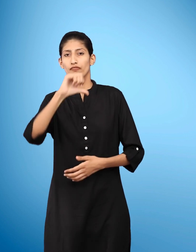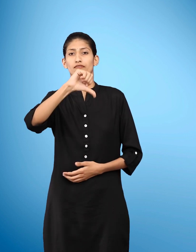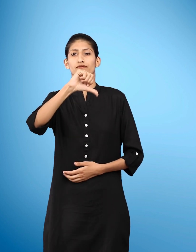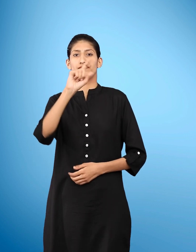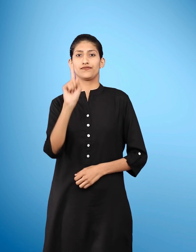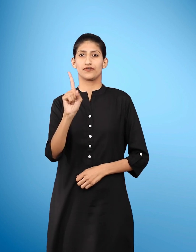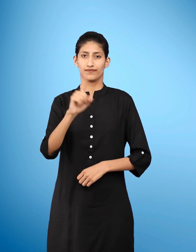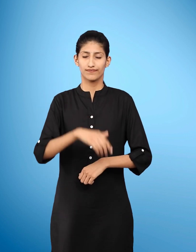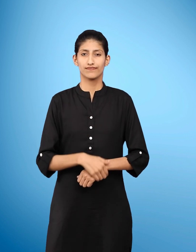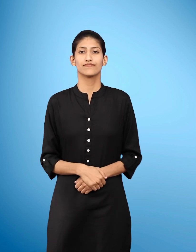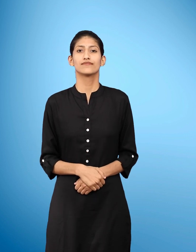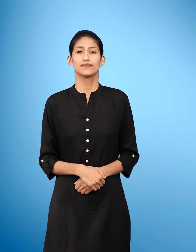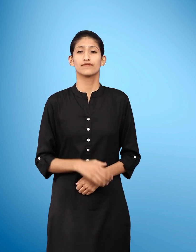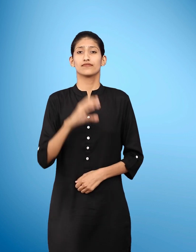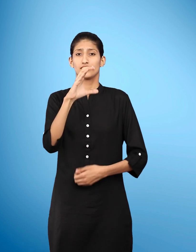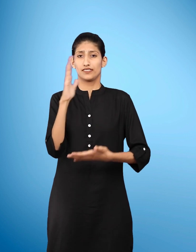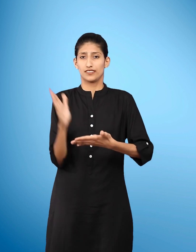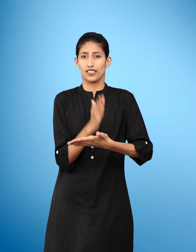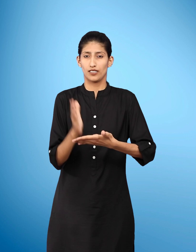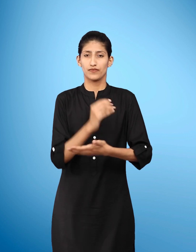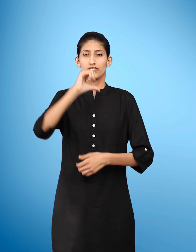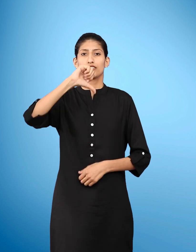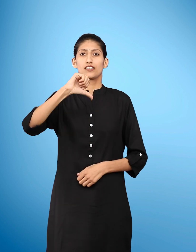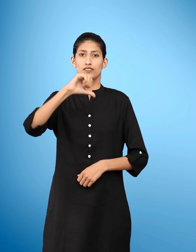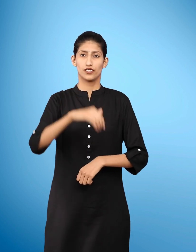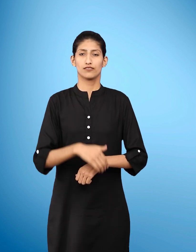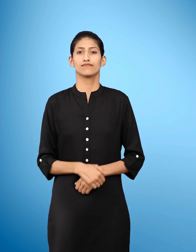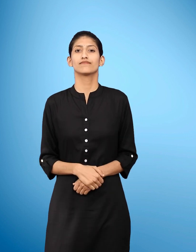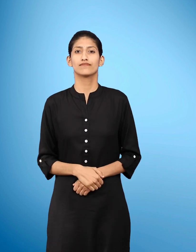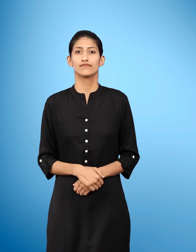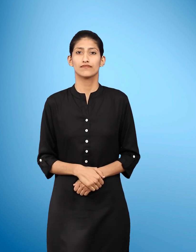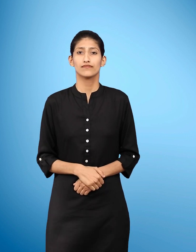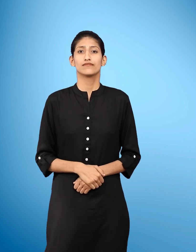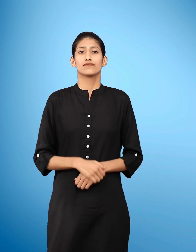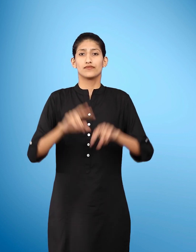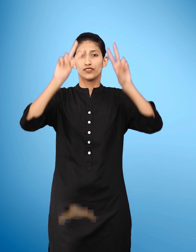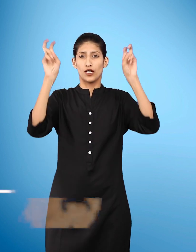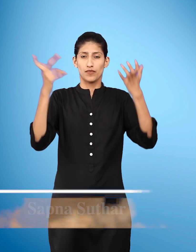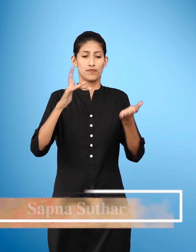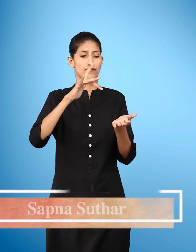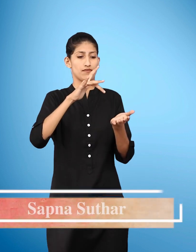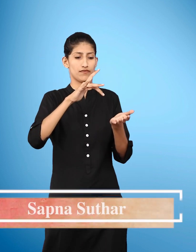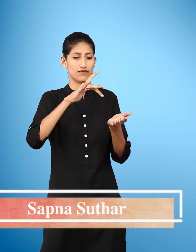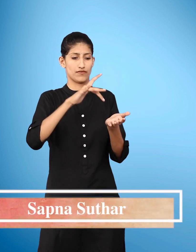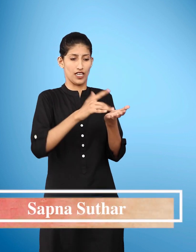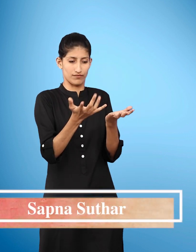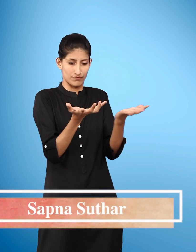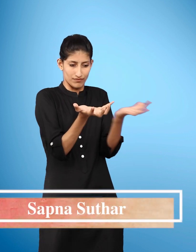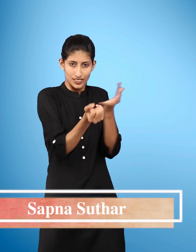number 91. Chapter number 9. Title: Traders,